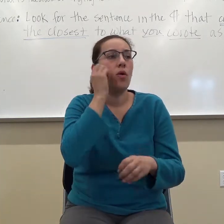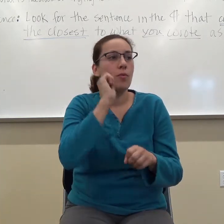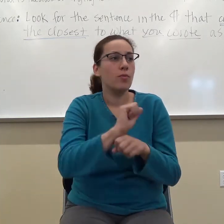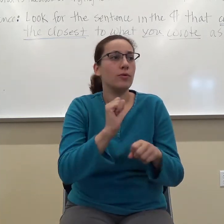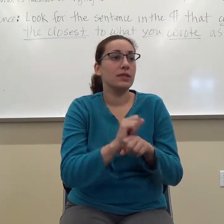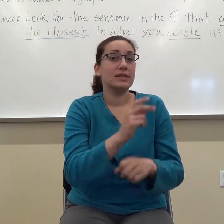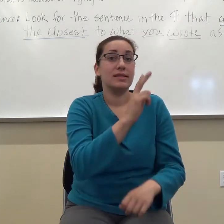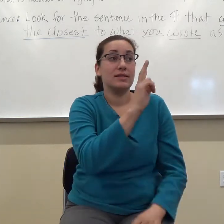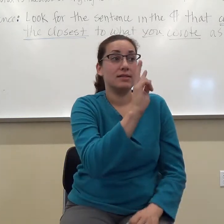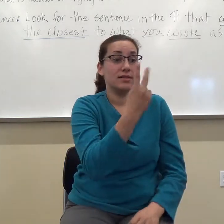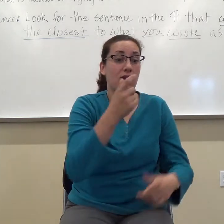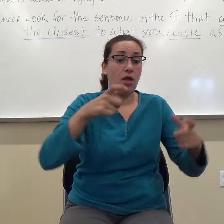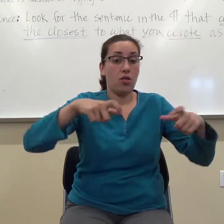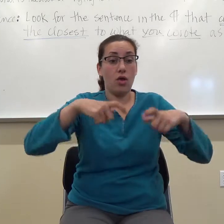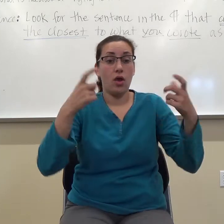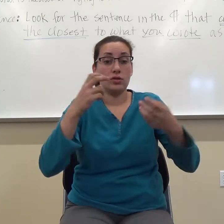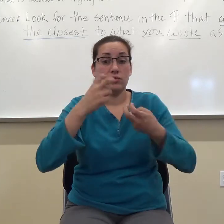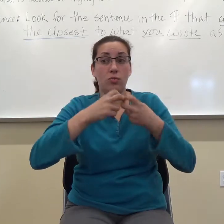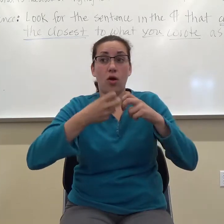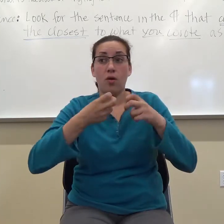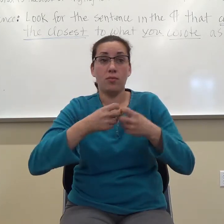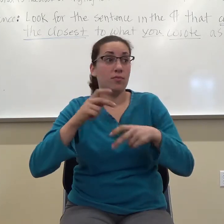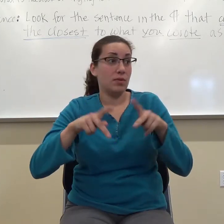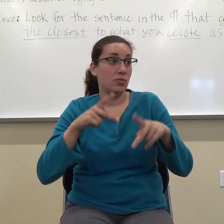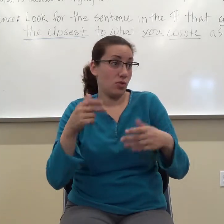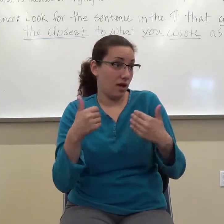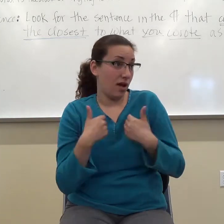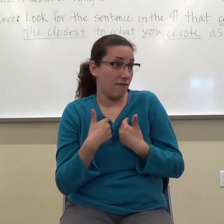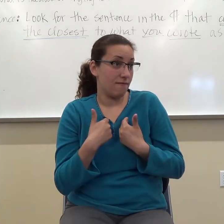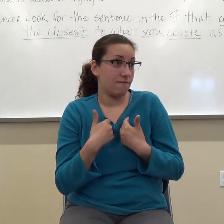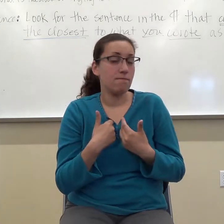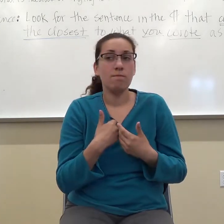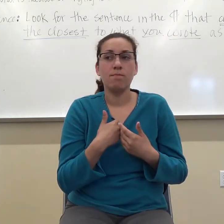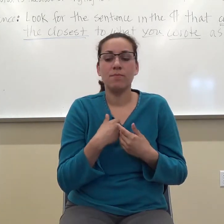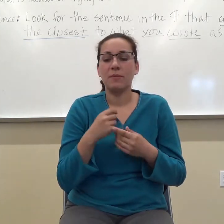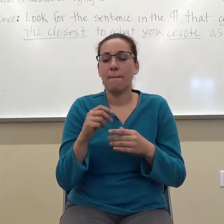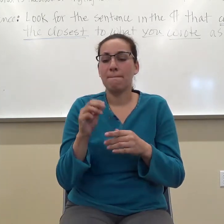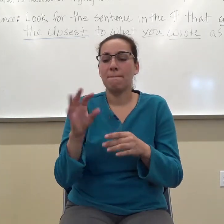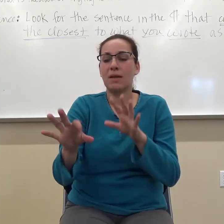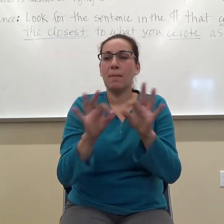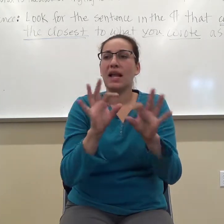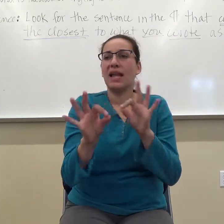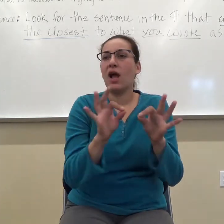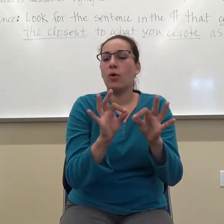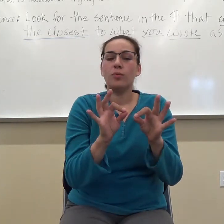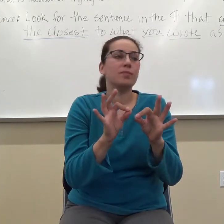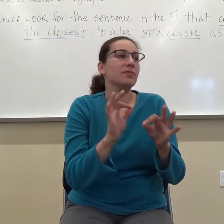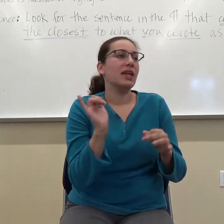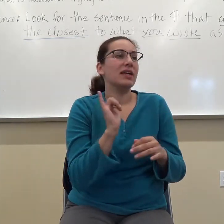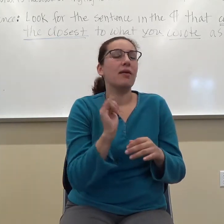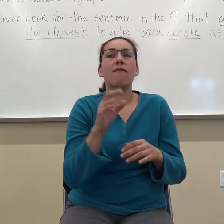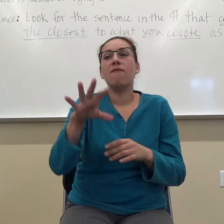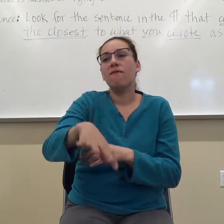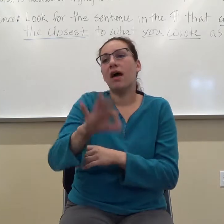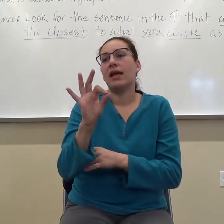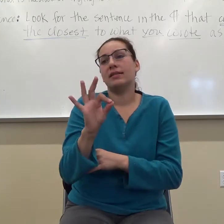second largest problem people are having is picking out one of the details and trying to make it the main idea. So, and that's what